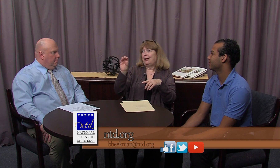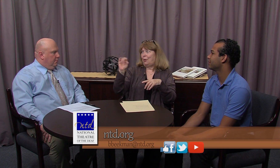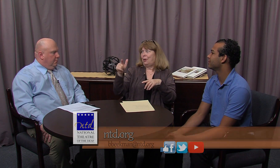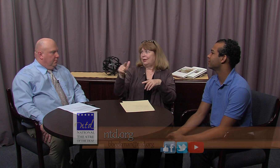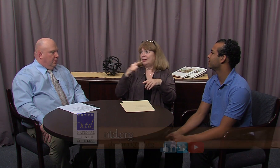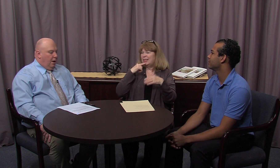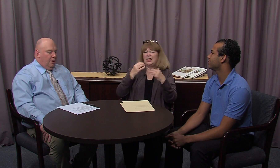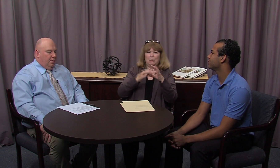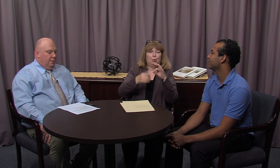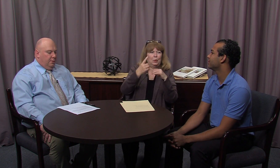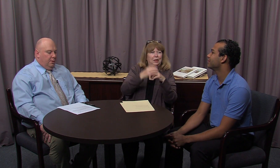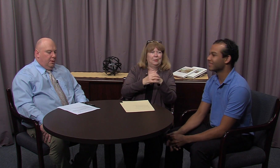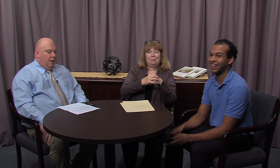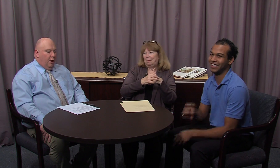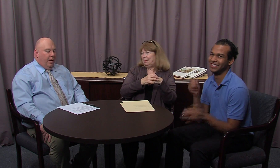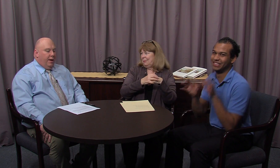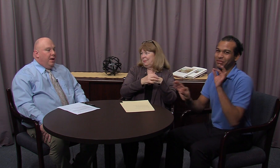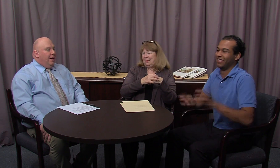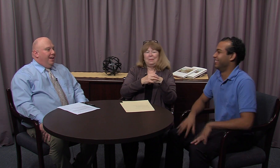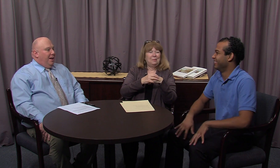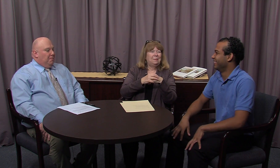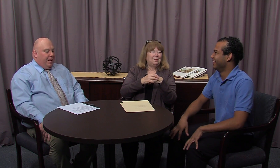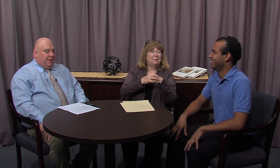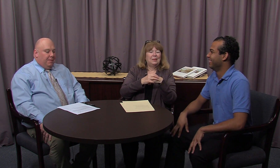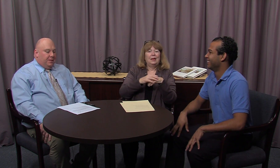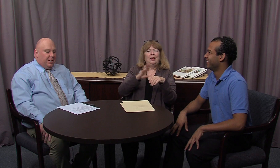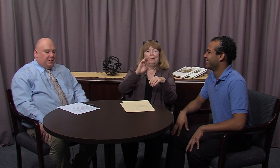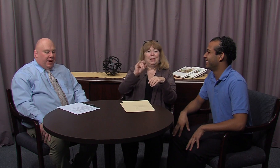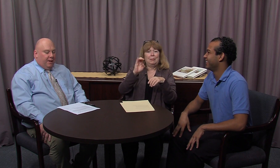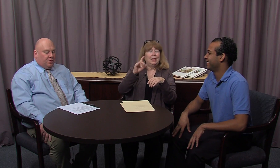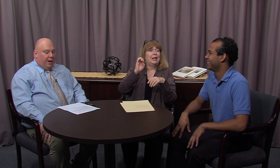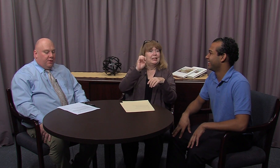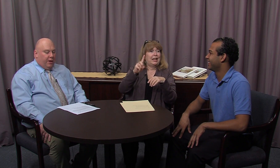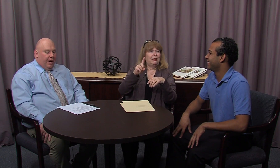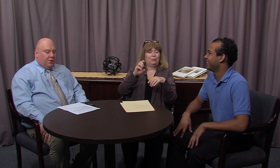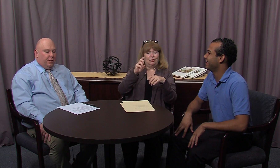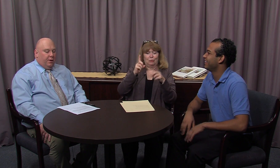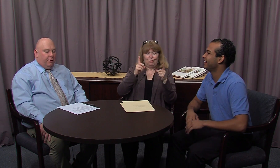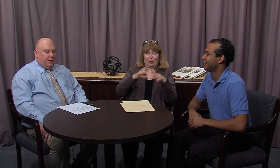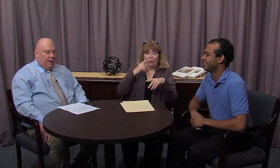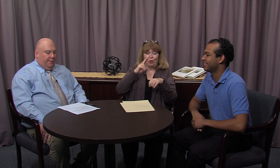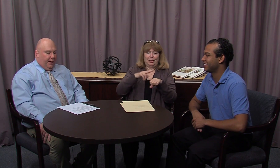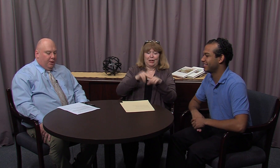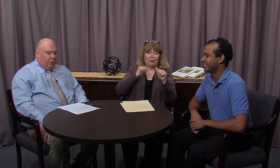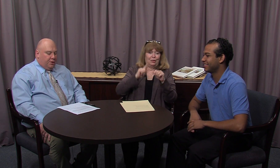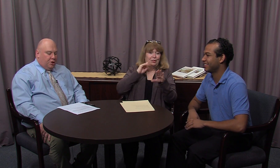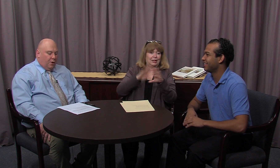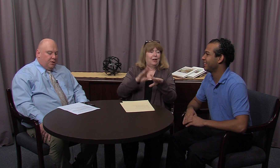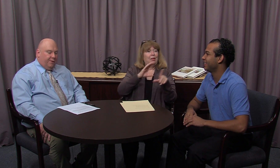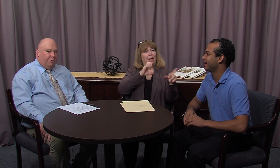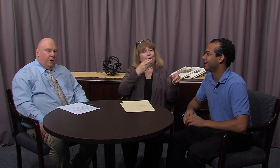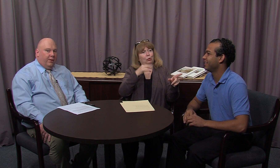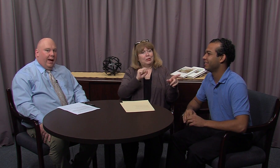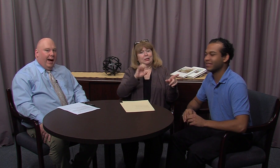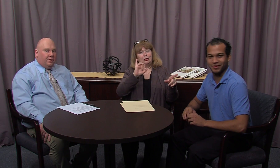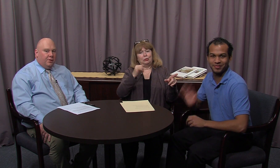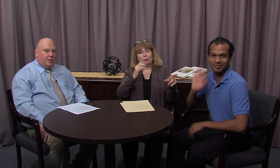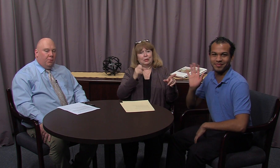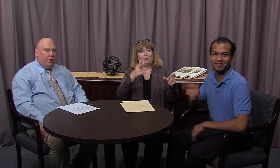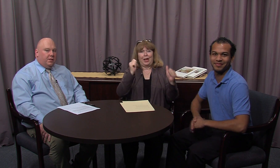www.ntd.org. So it's a simple one. All right. Betty Beekman is the Executive Director of the National Theater of the Deaf, and Chris Joseph, one of the actors, and we're going to take a